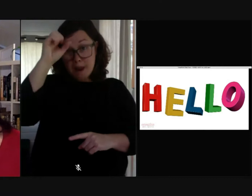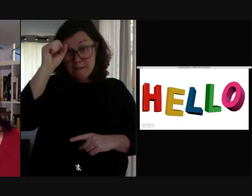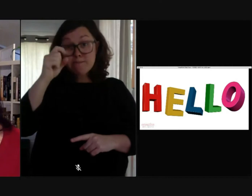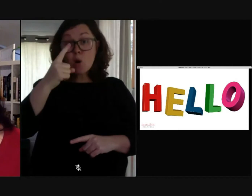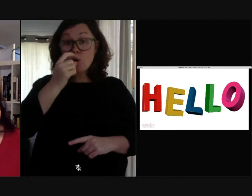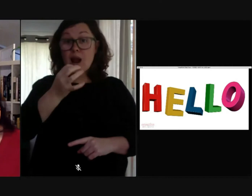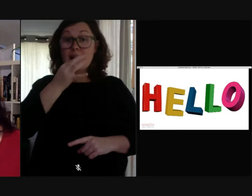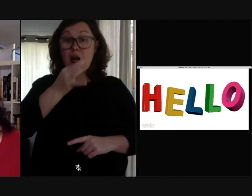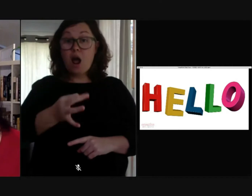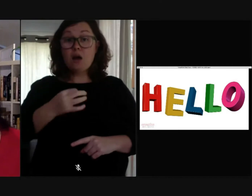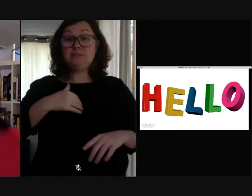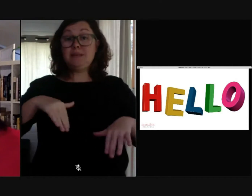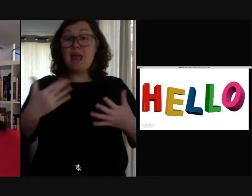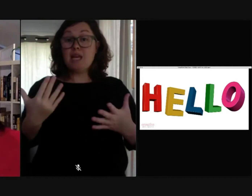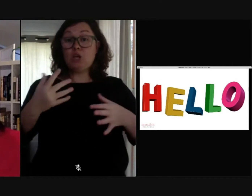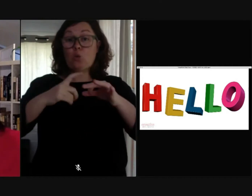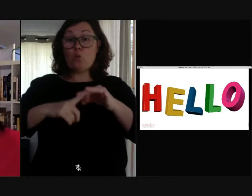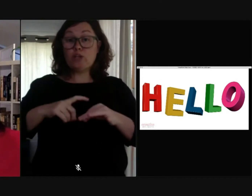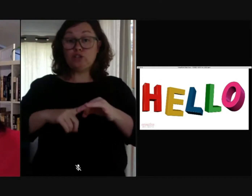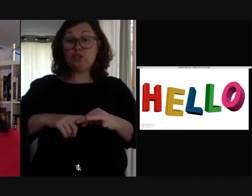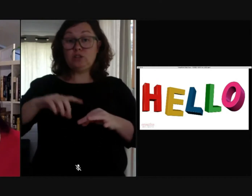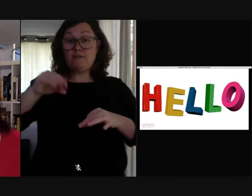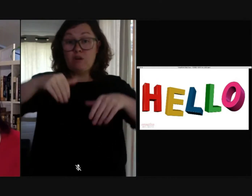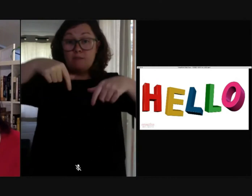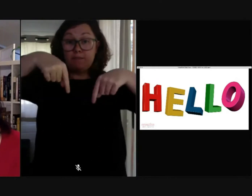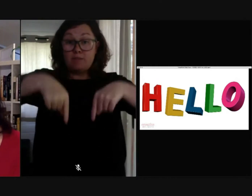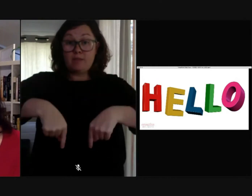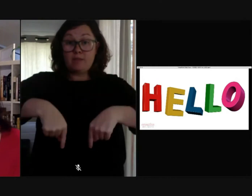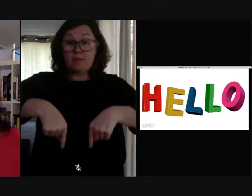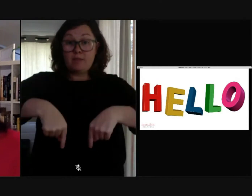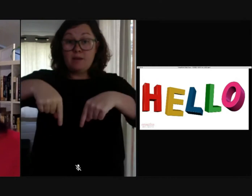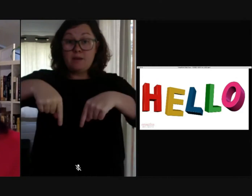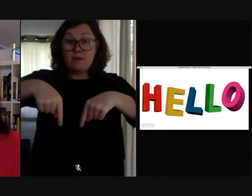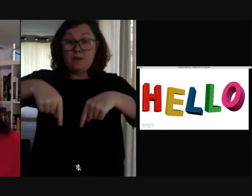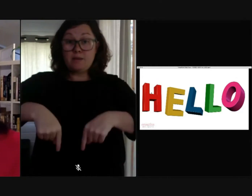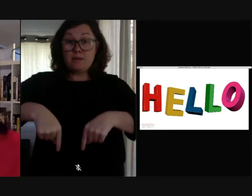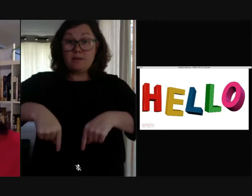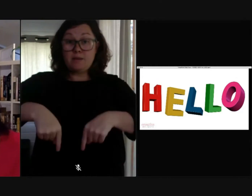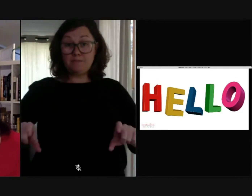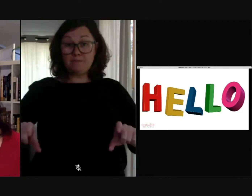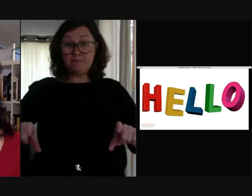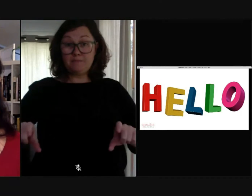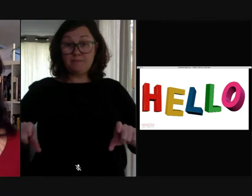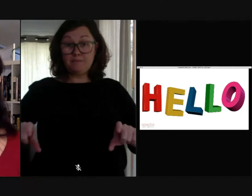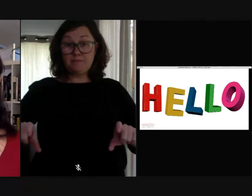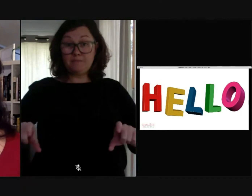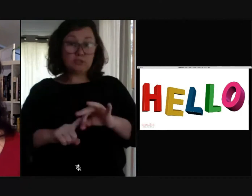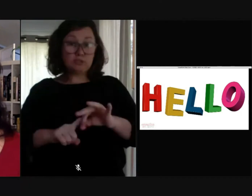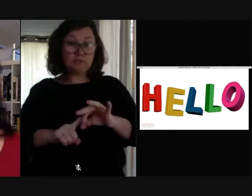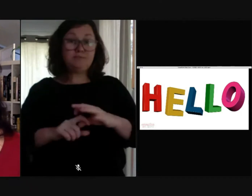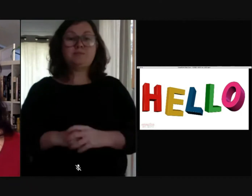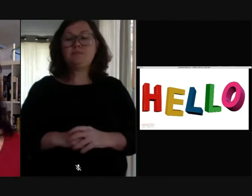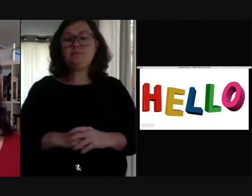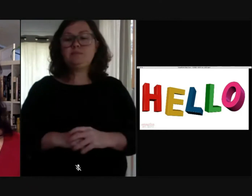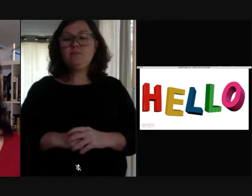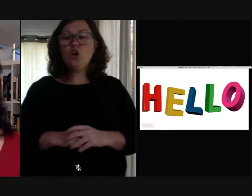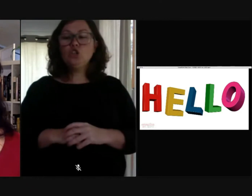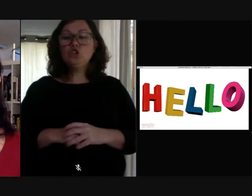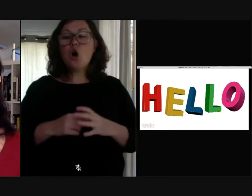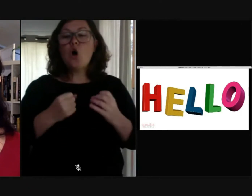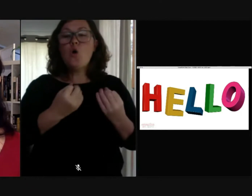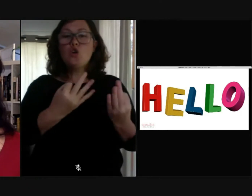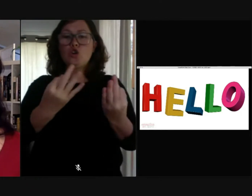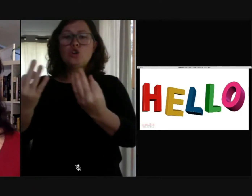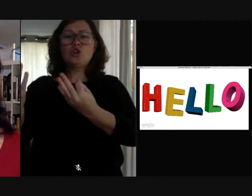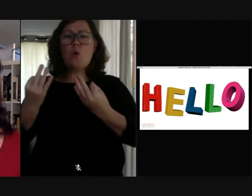below, and that should be totally fine. All right, now nobody's introduced themselves yet, so I'm a little bit